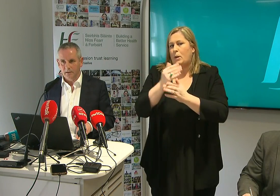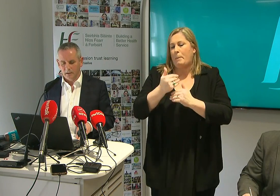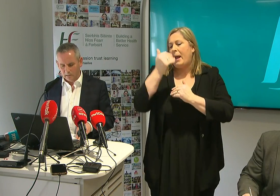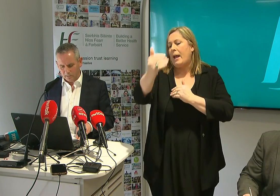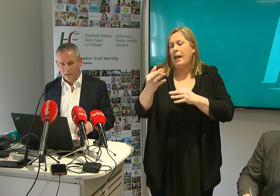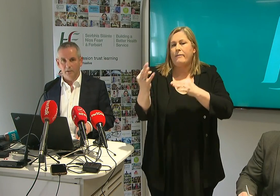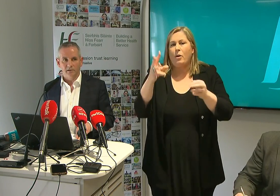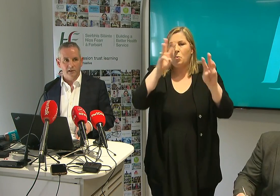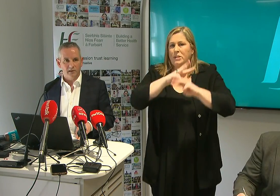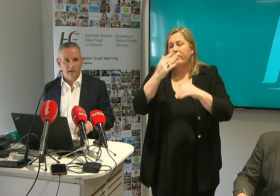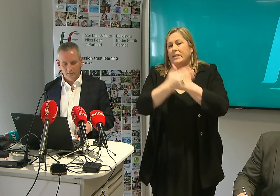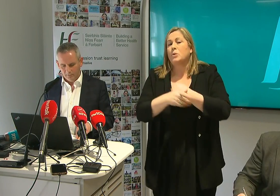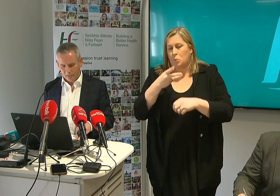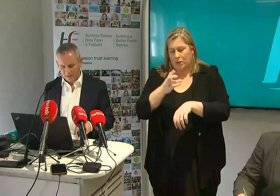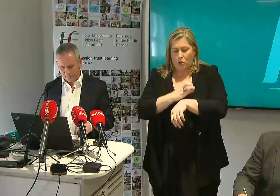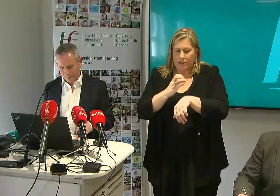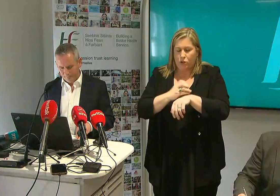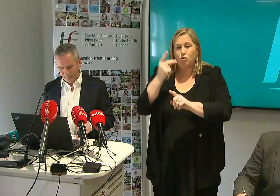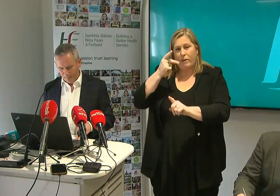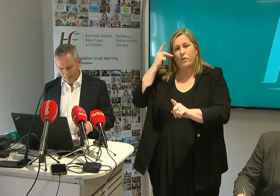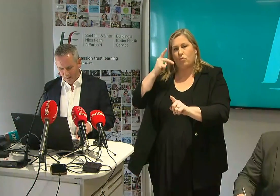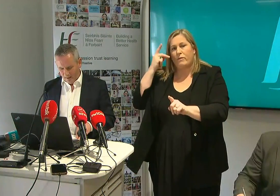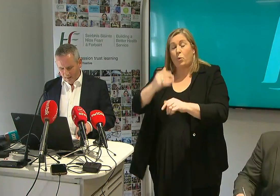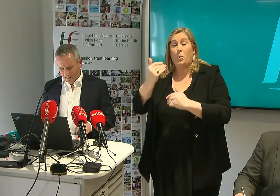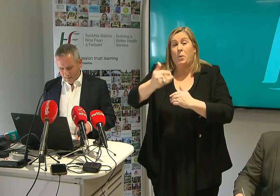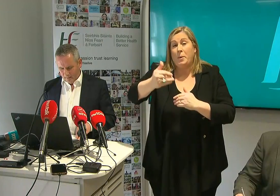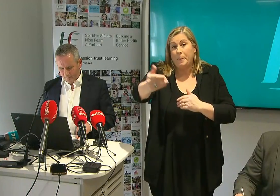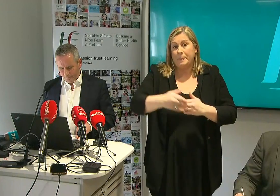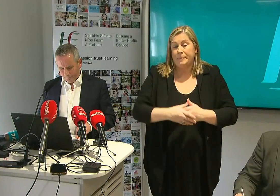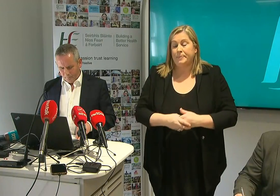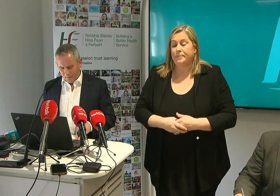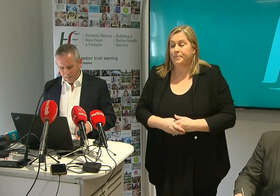made also, and we'll continuously review that.